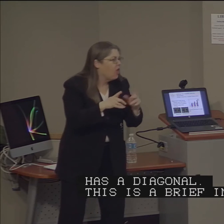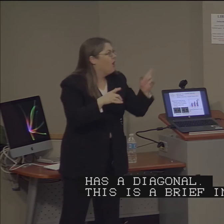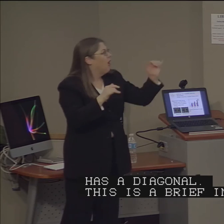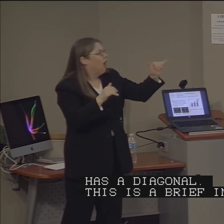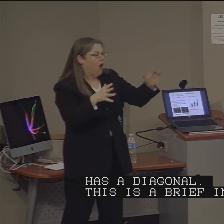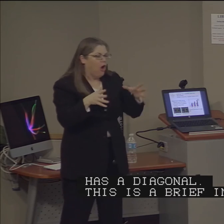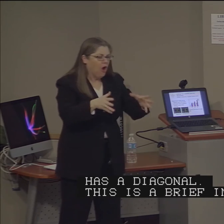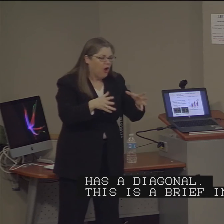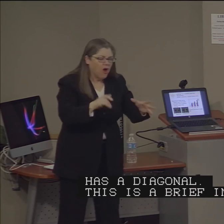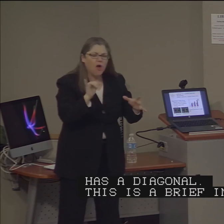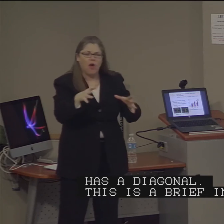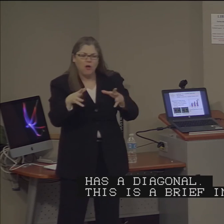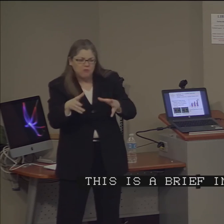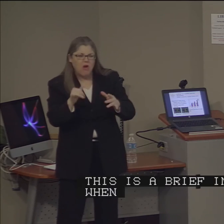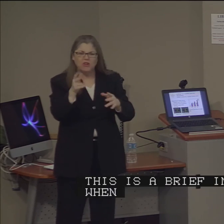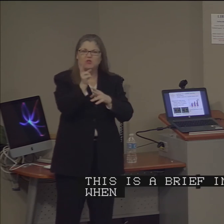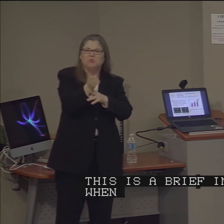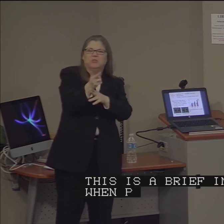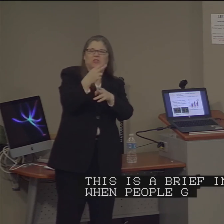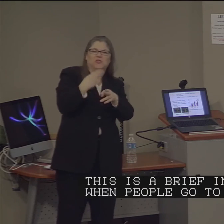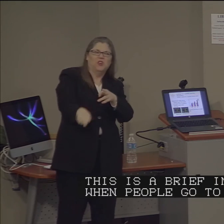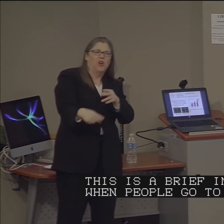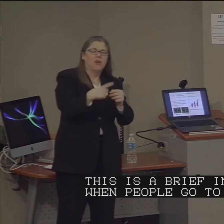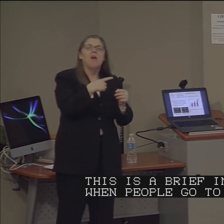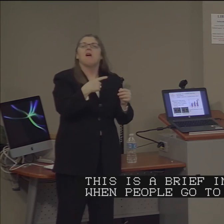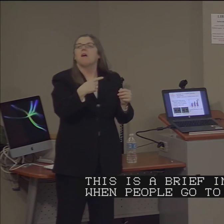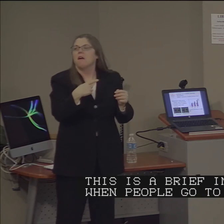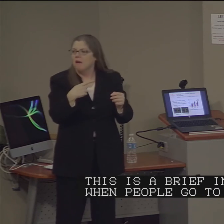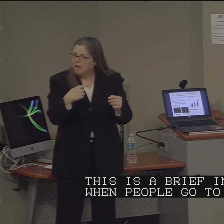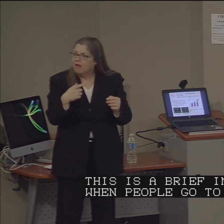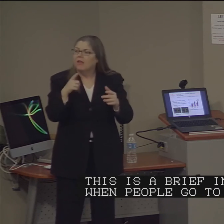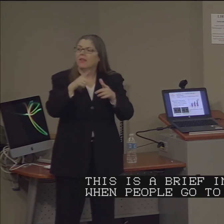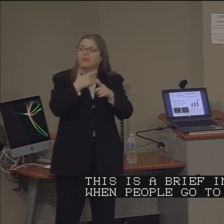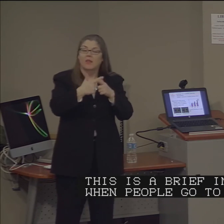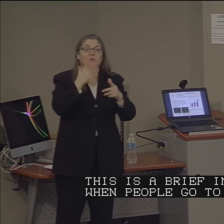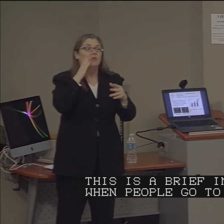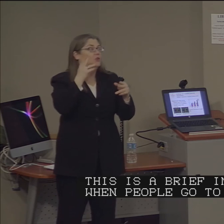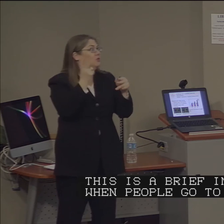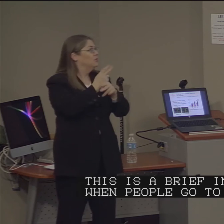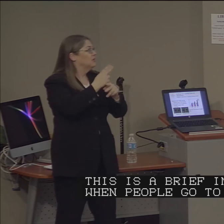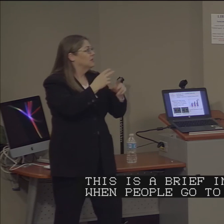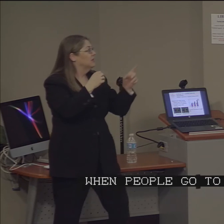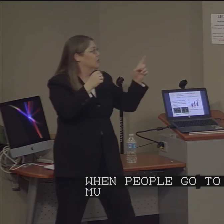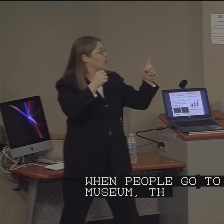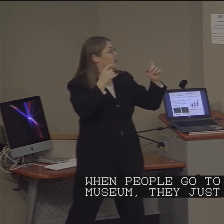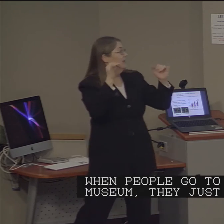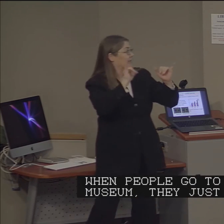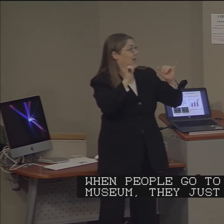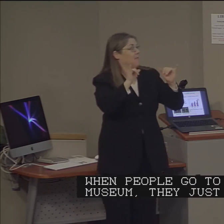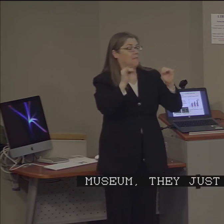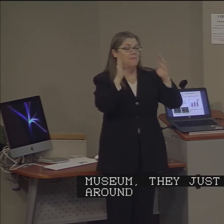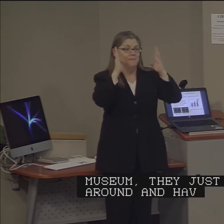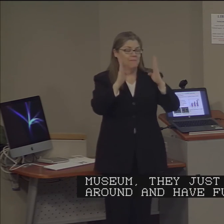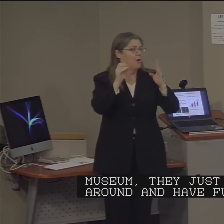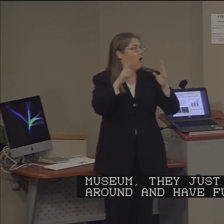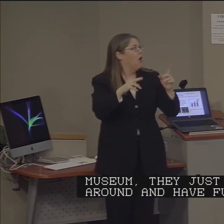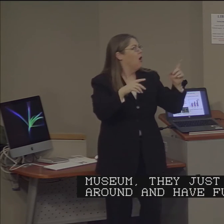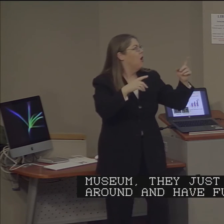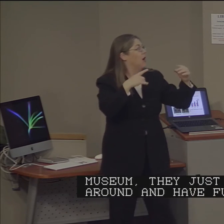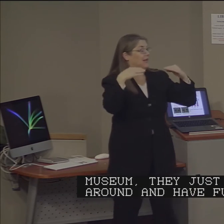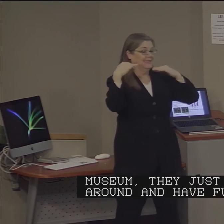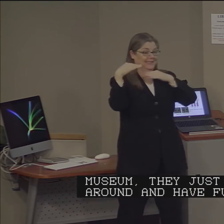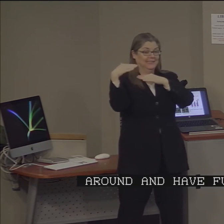are stable, and it takes like 2 minutes. They either do it with an aligned pair or an unaligned pair. And then we give